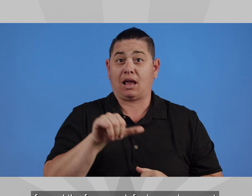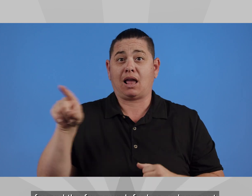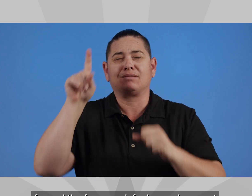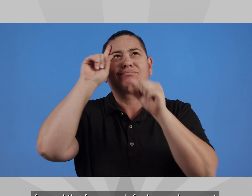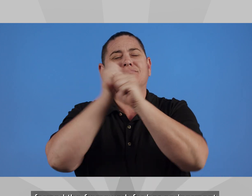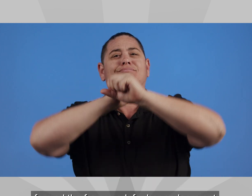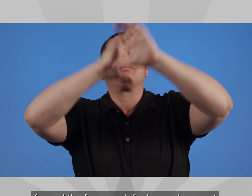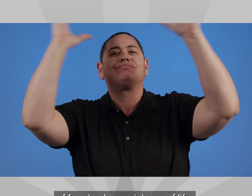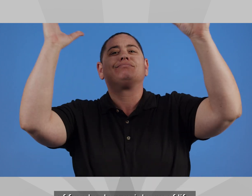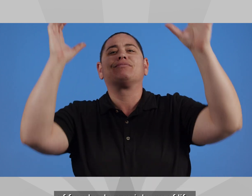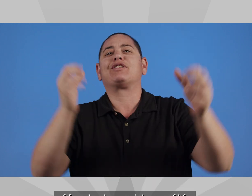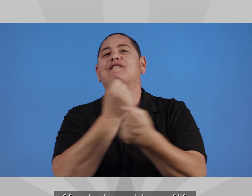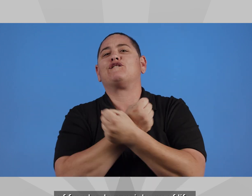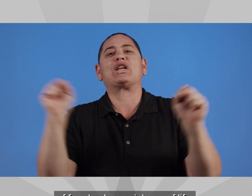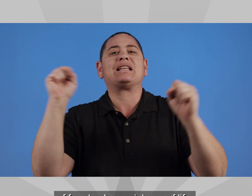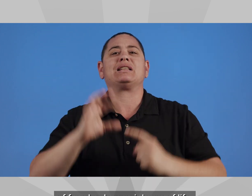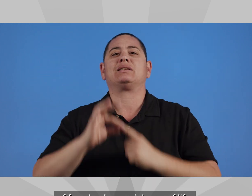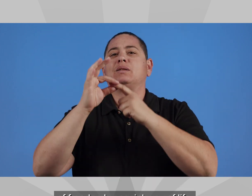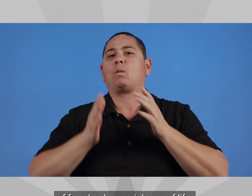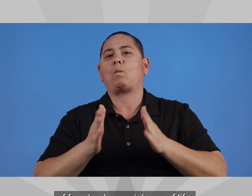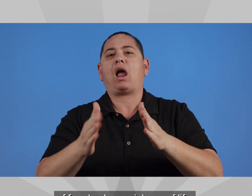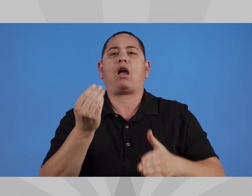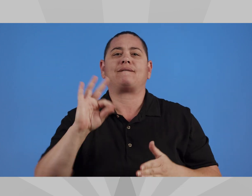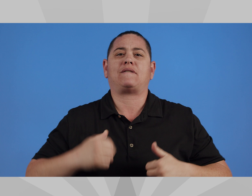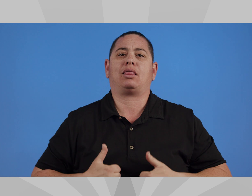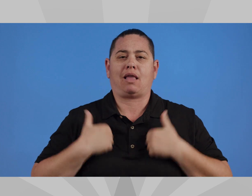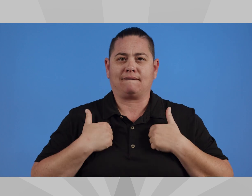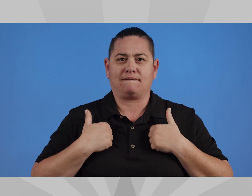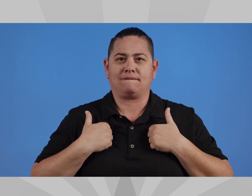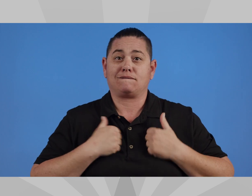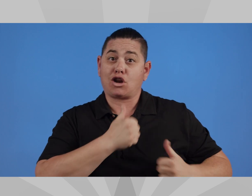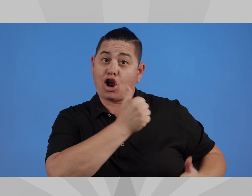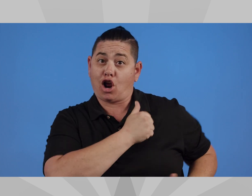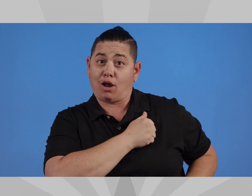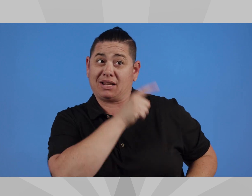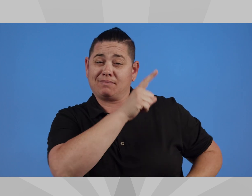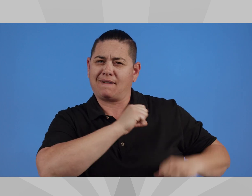framework for her endearment of freedom's special way of life.